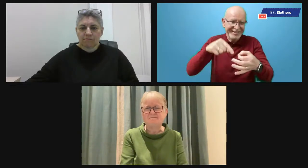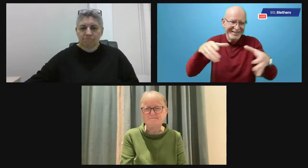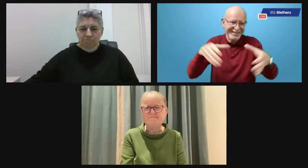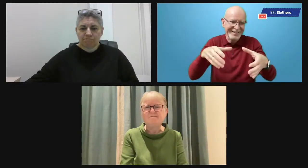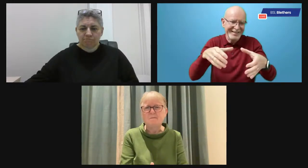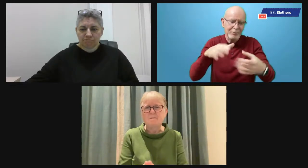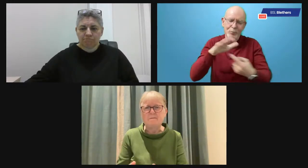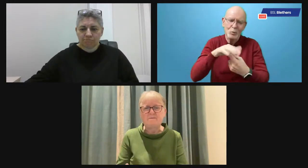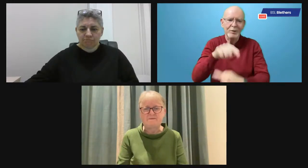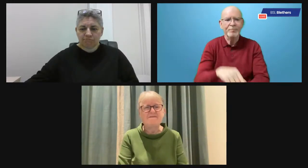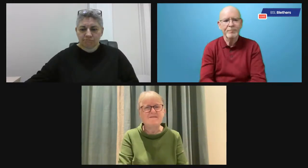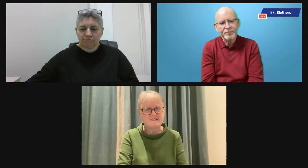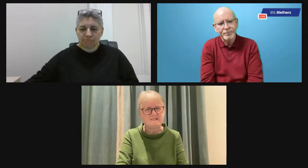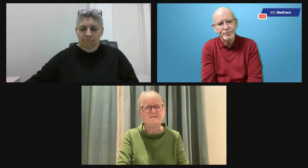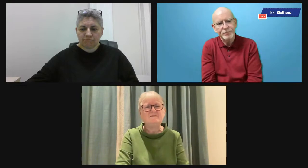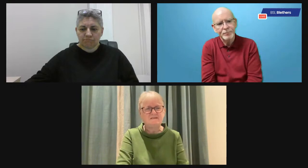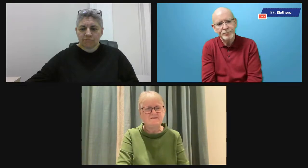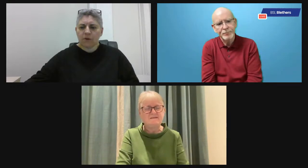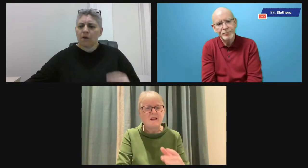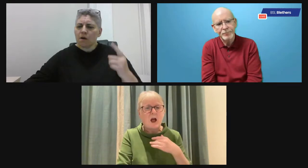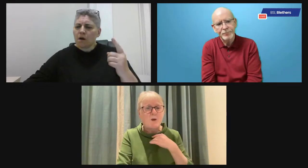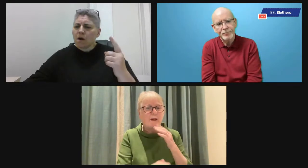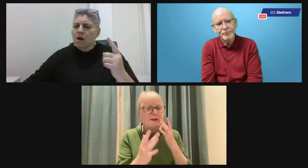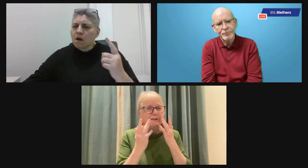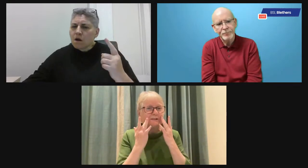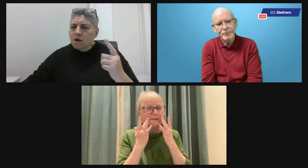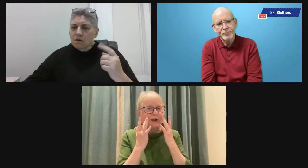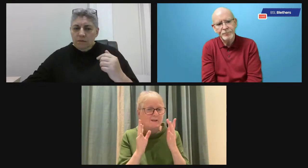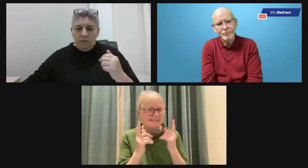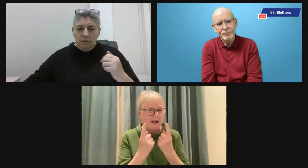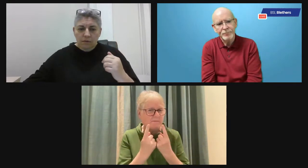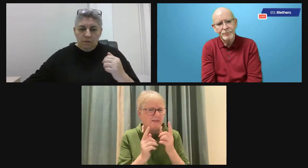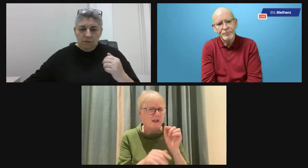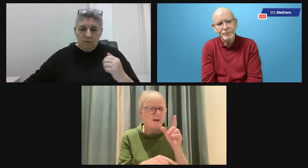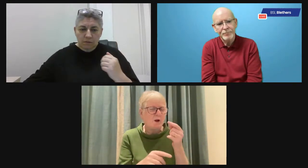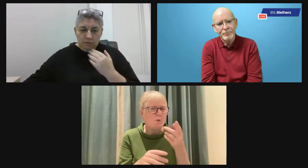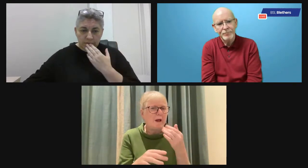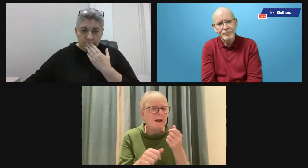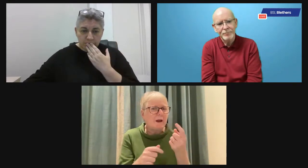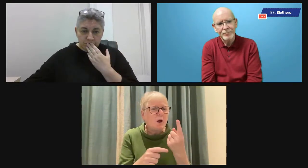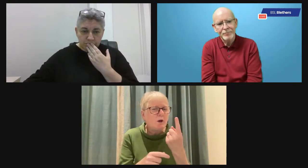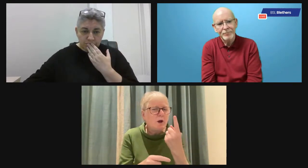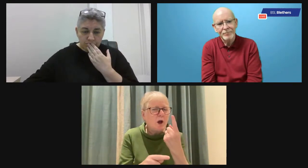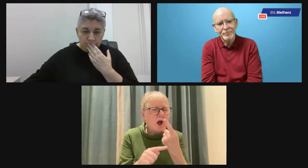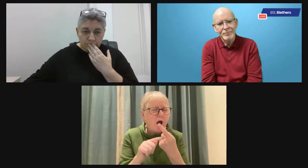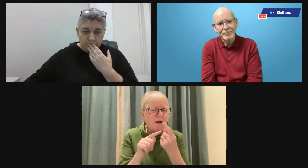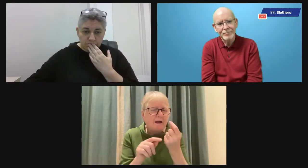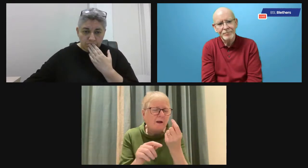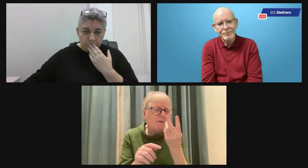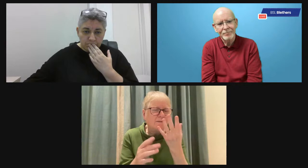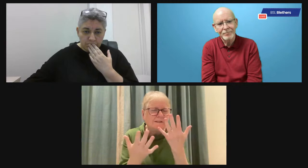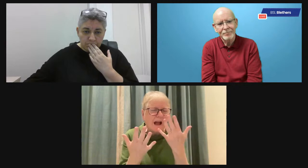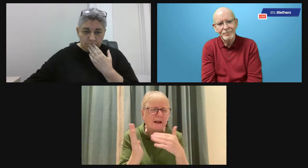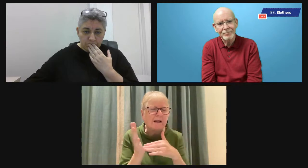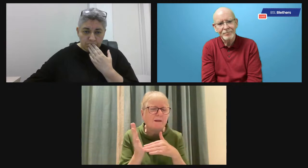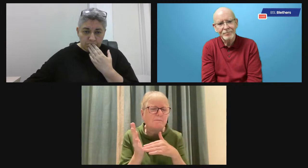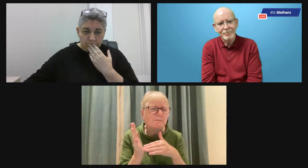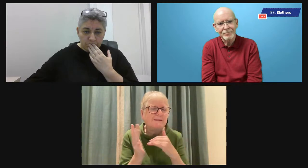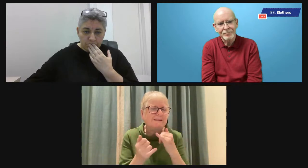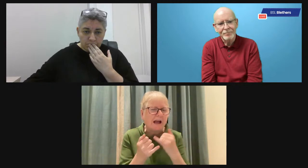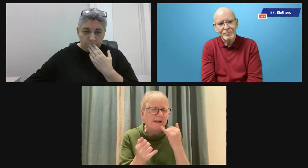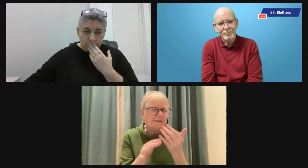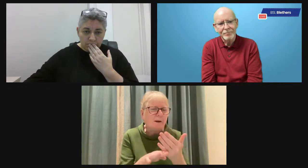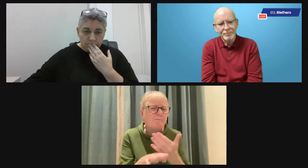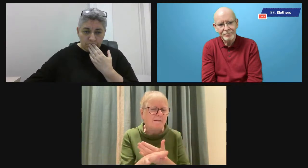And that's where your strength is. Your strength is there together and united. Let me just show something